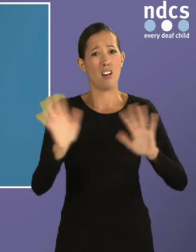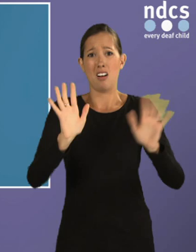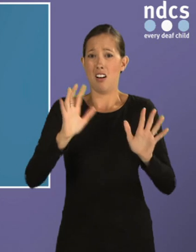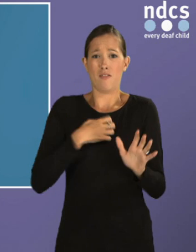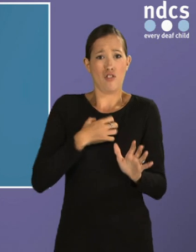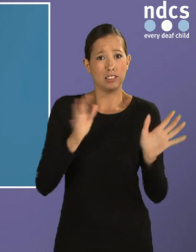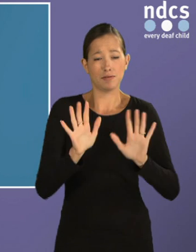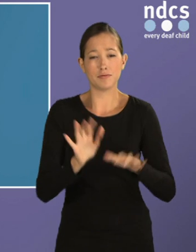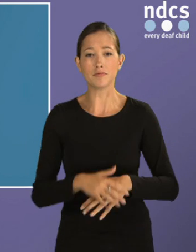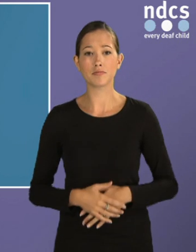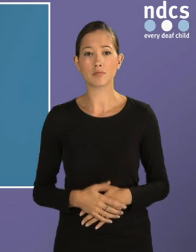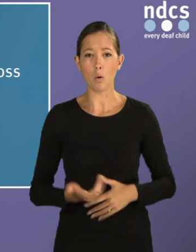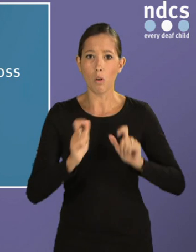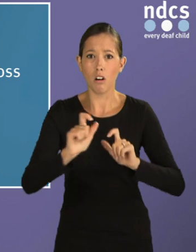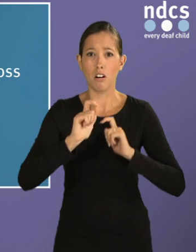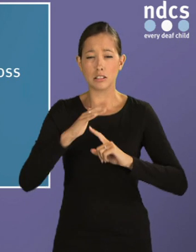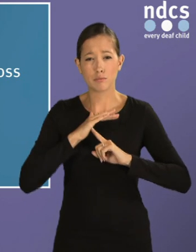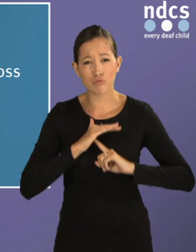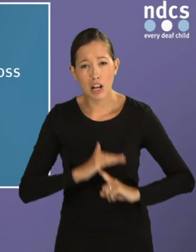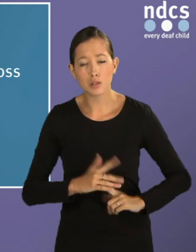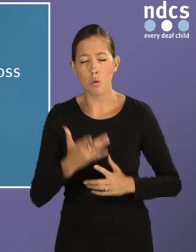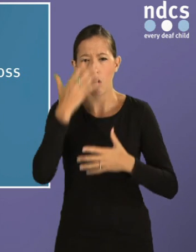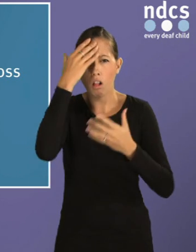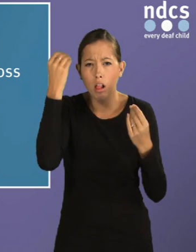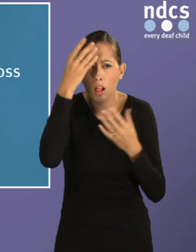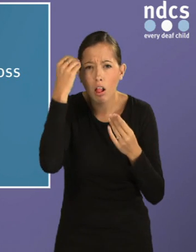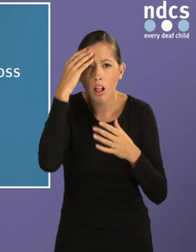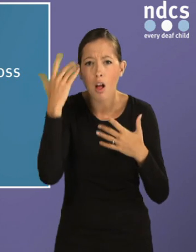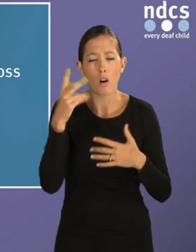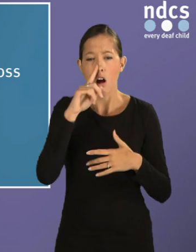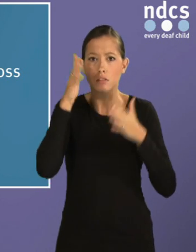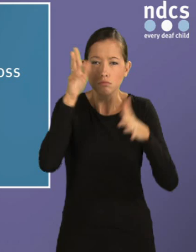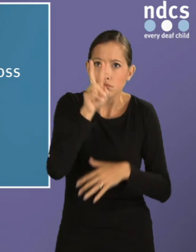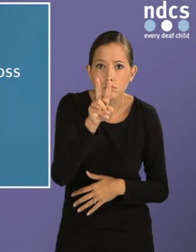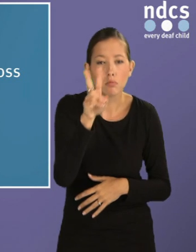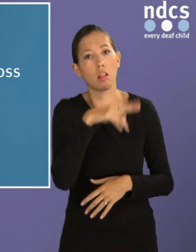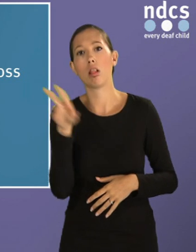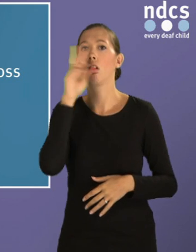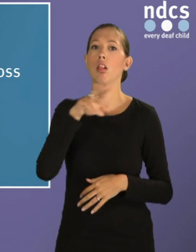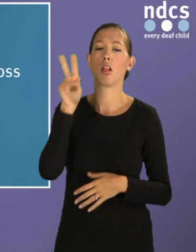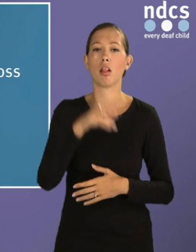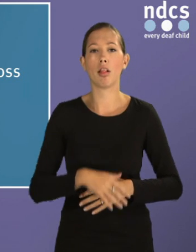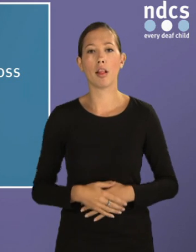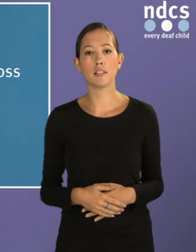being fearful of undressing, chronic depression, memory loss or an inability to concentrate,